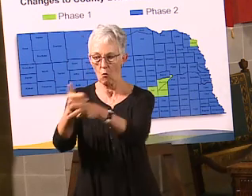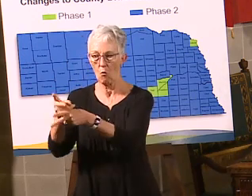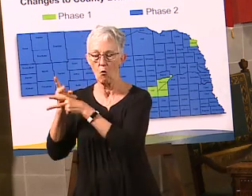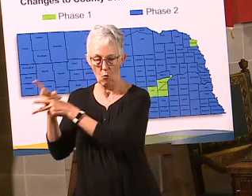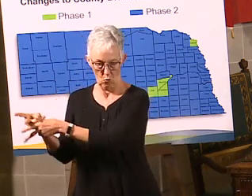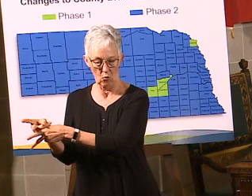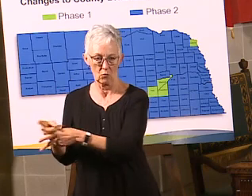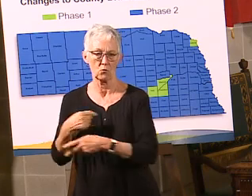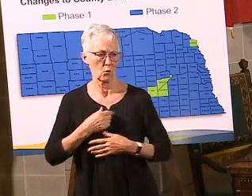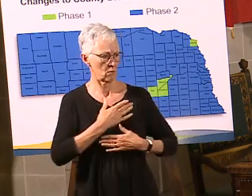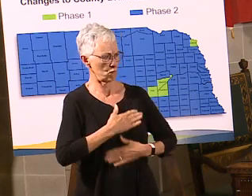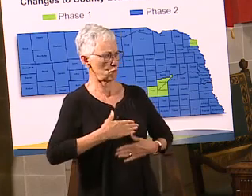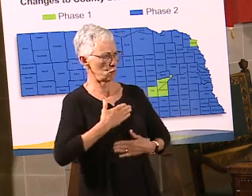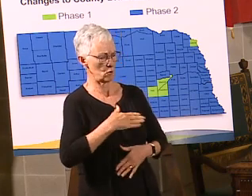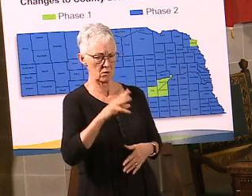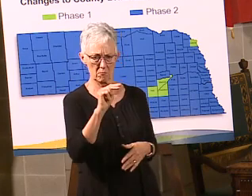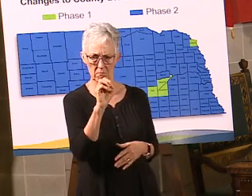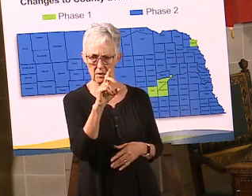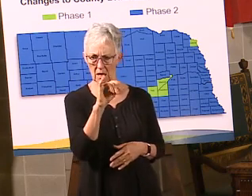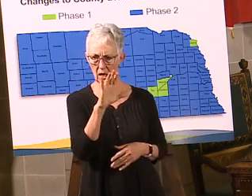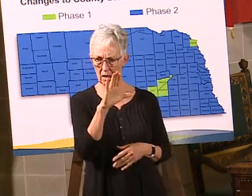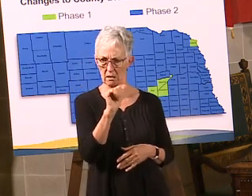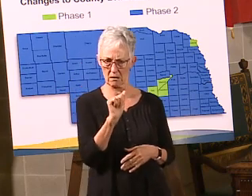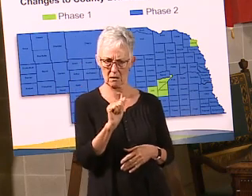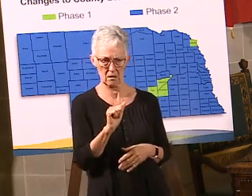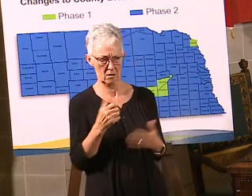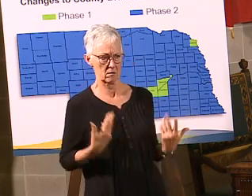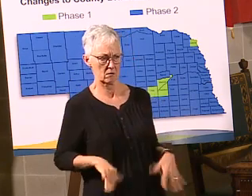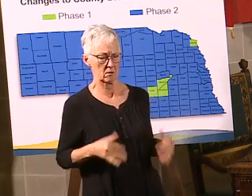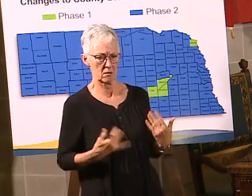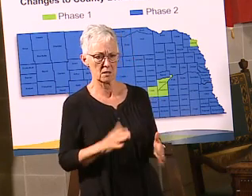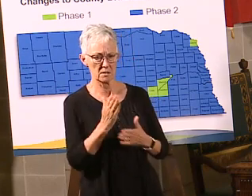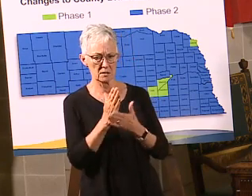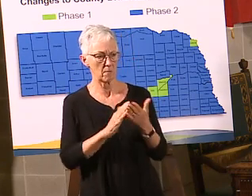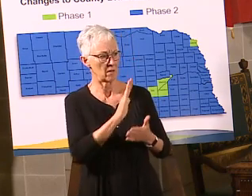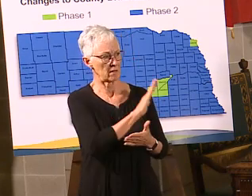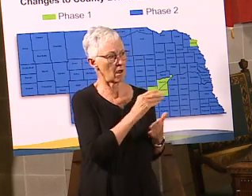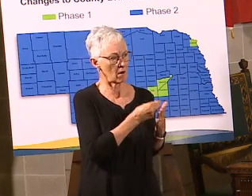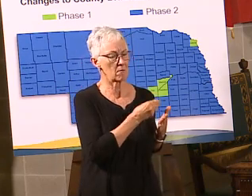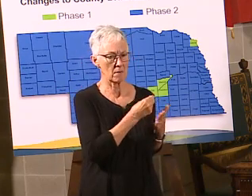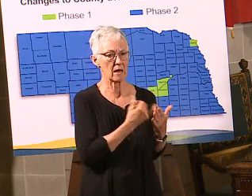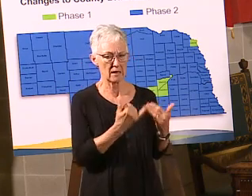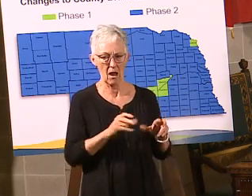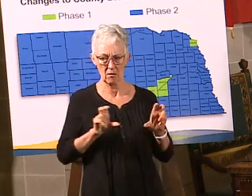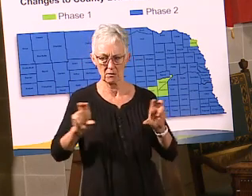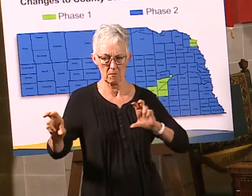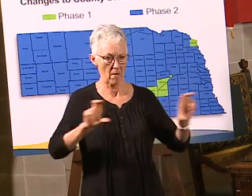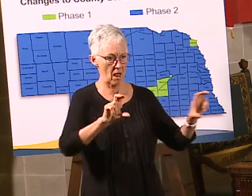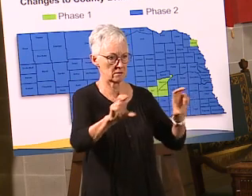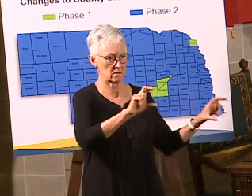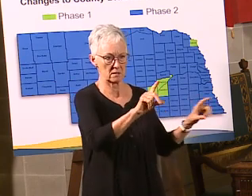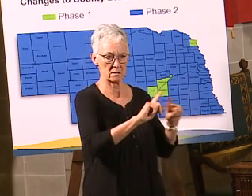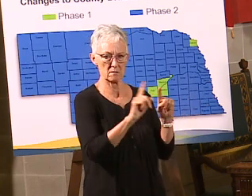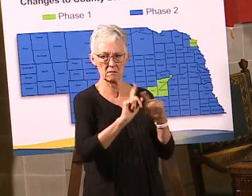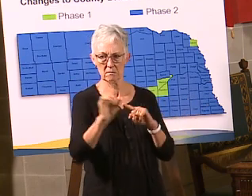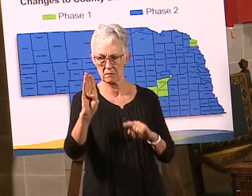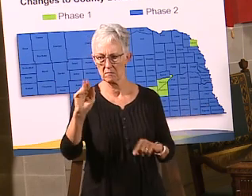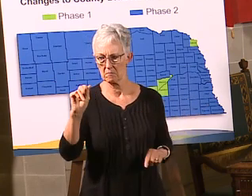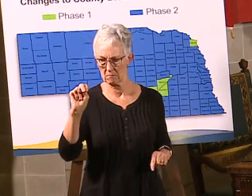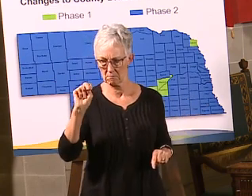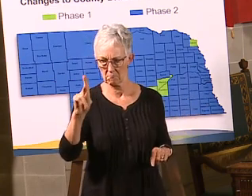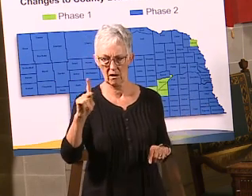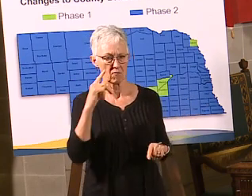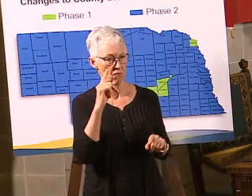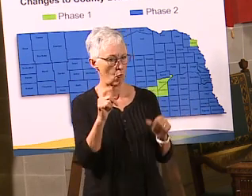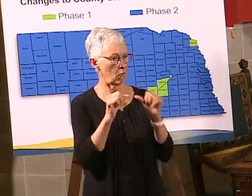being a good business partner here in the state, with the state of Nebraska, and depositing some of the reserves here in our state that then can be used in this community to be able to continue to